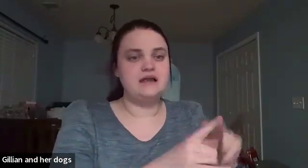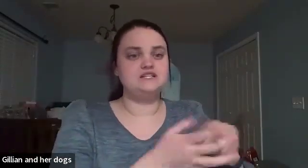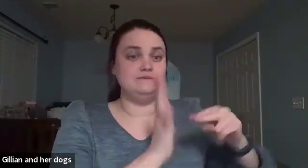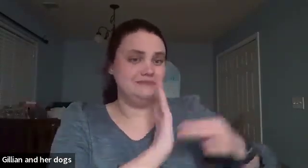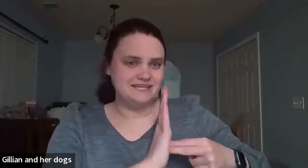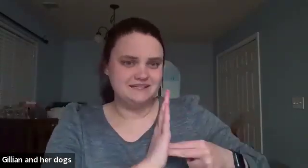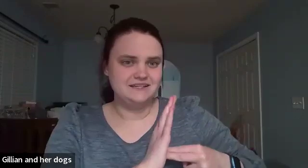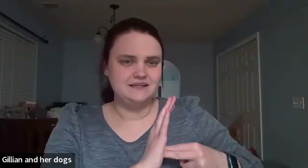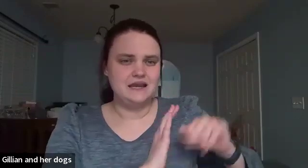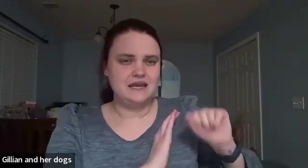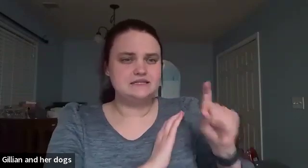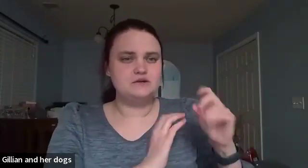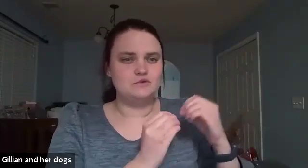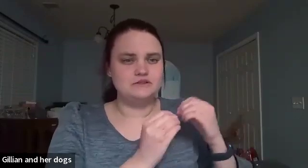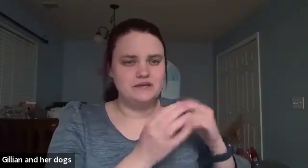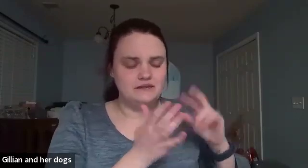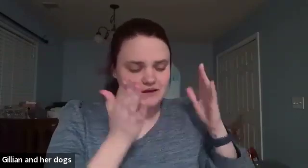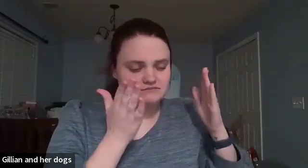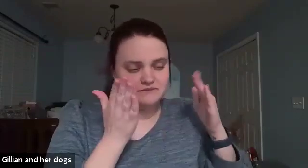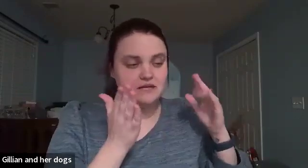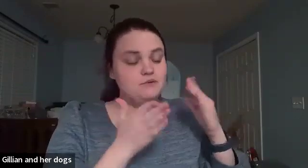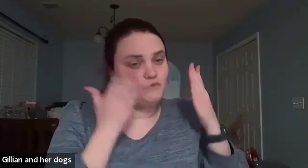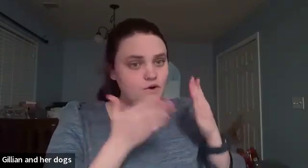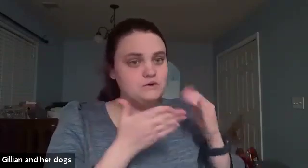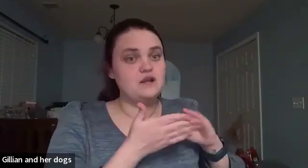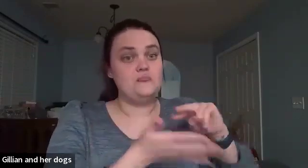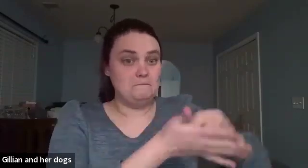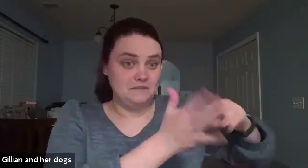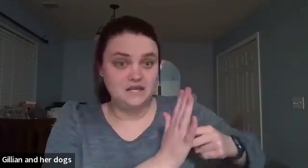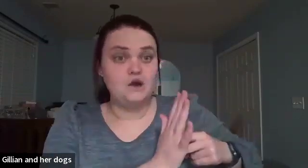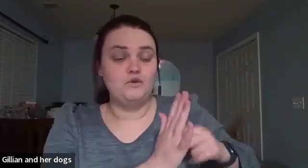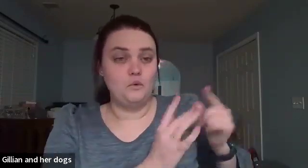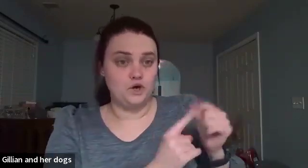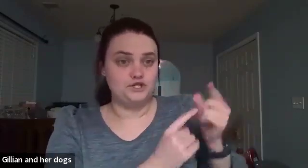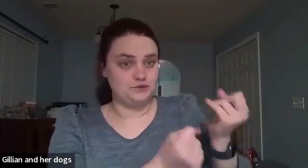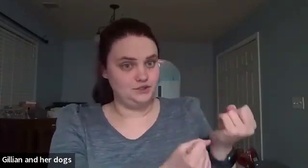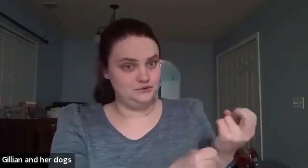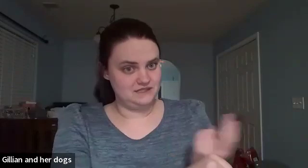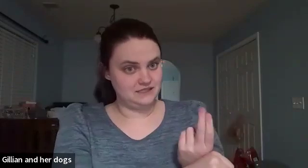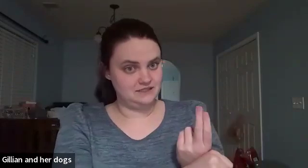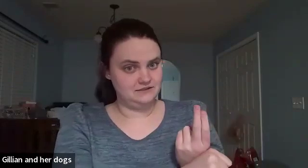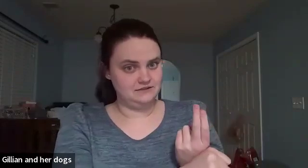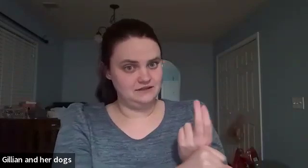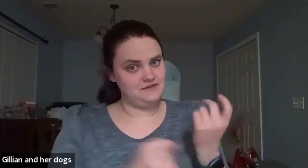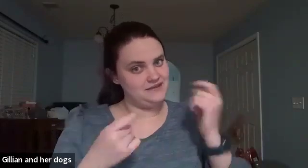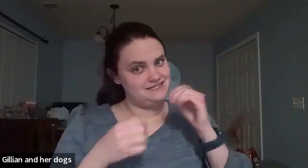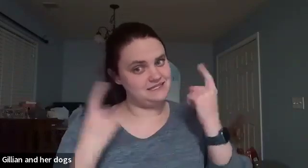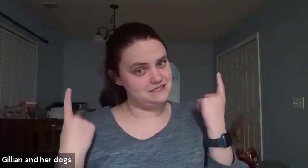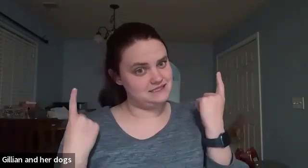applying to the meaning. ASL is more like not dependent, but more focusing on the meaning of the words you are using, if that makes sense.